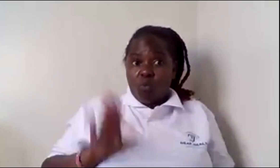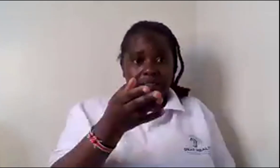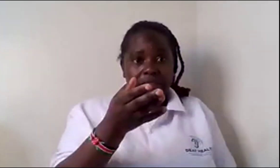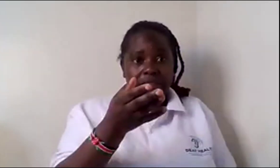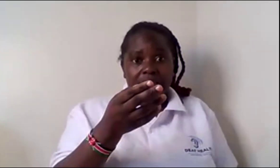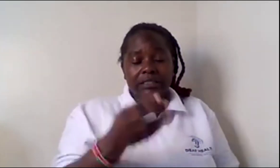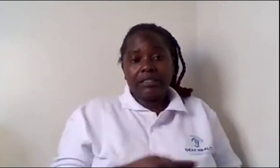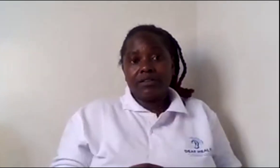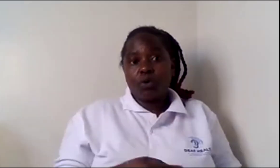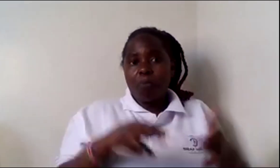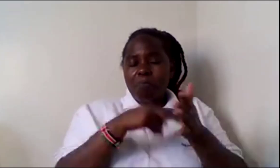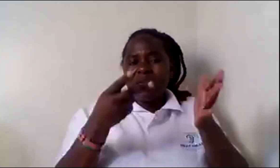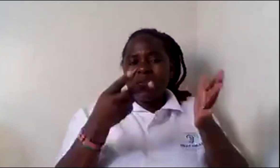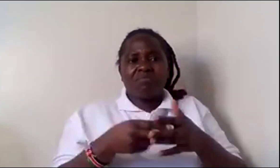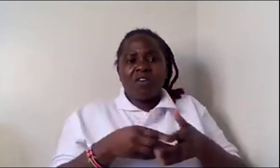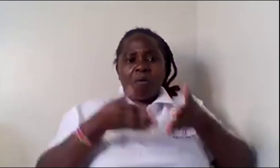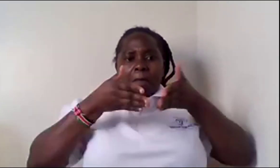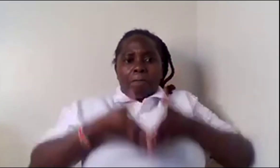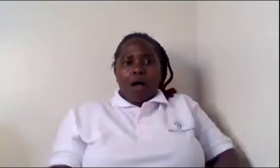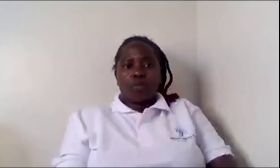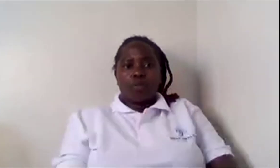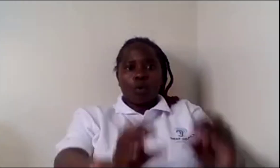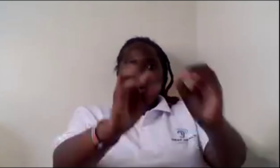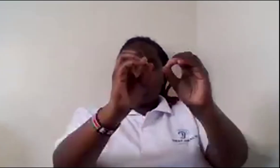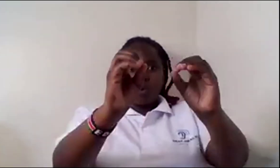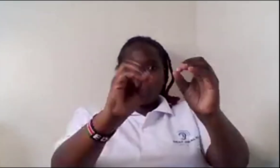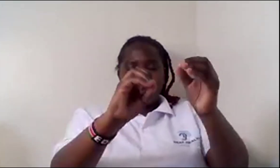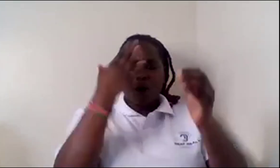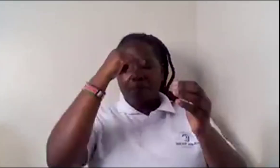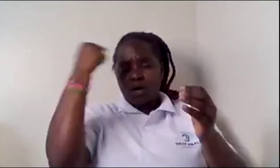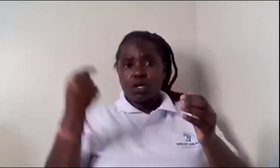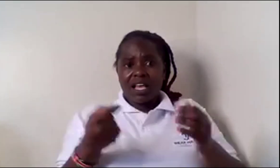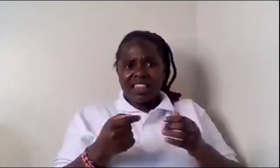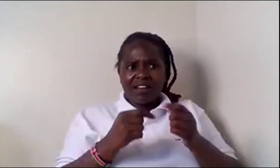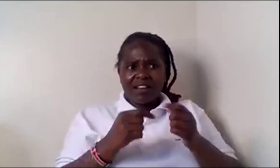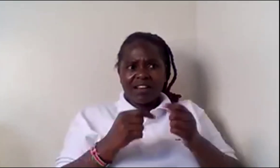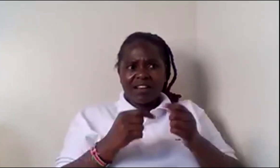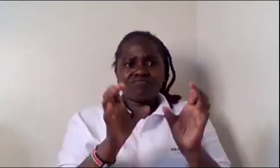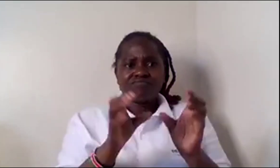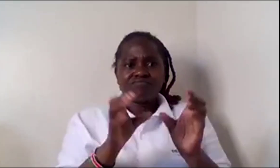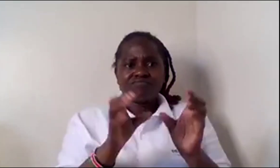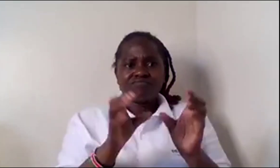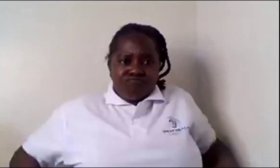infertility, because chlamydia causes tubes to block. It's also responsible for a lot of ectopic